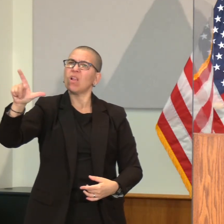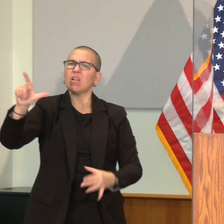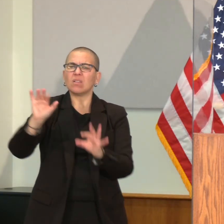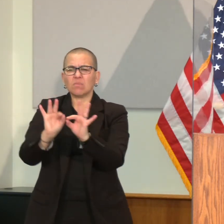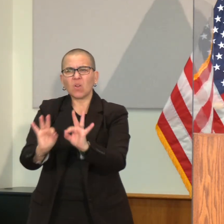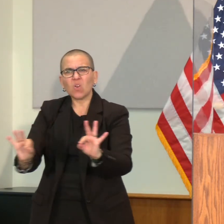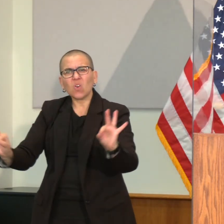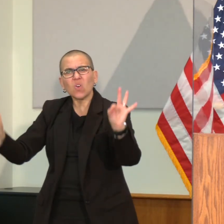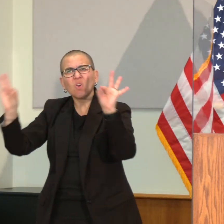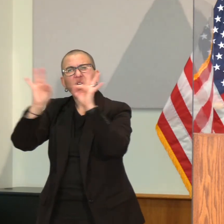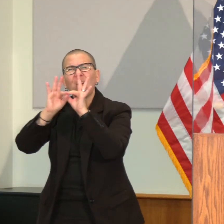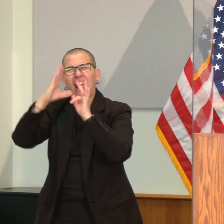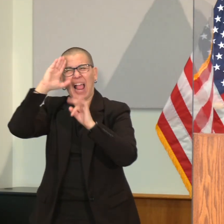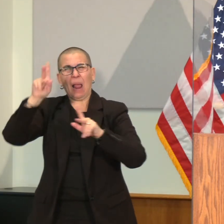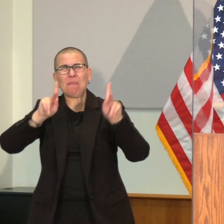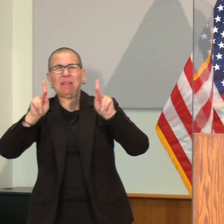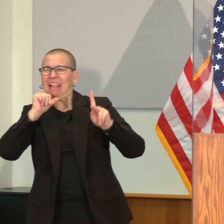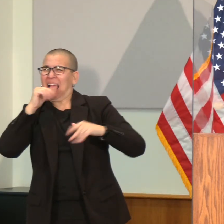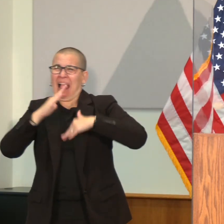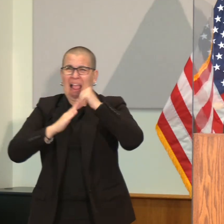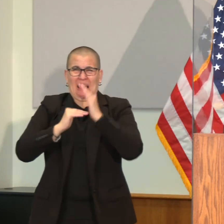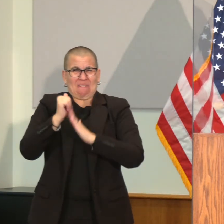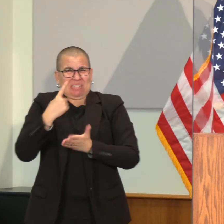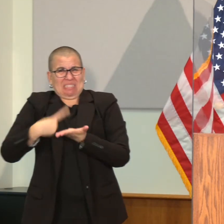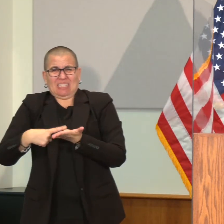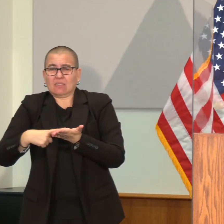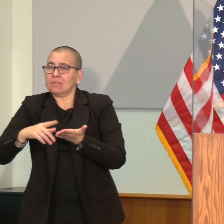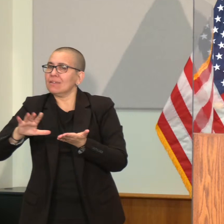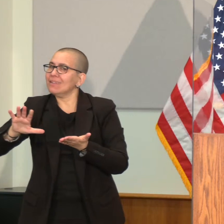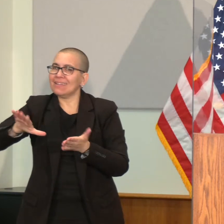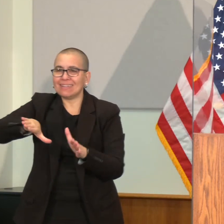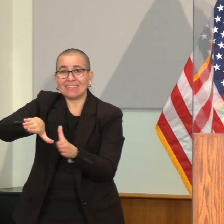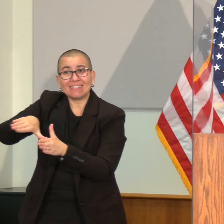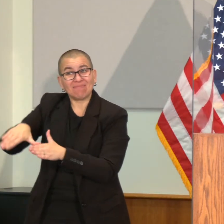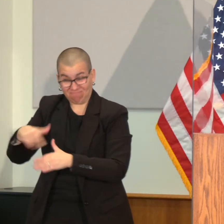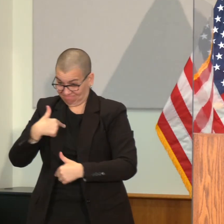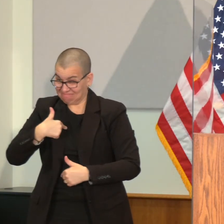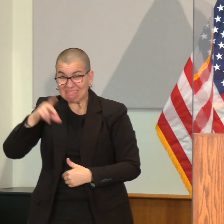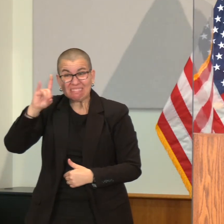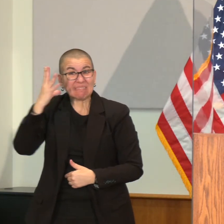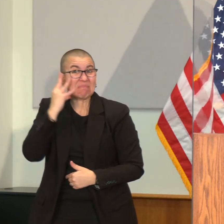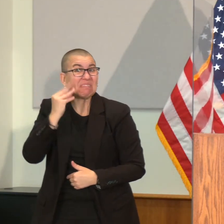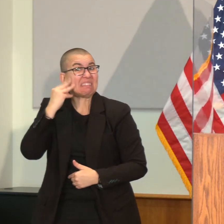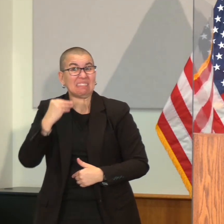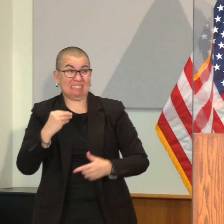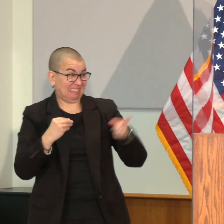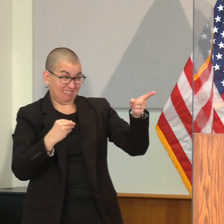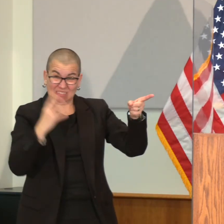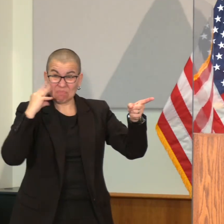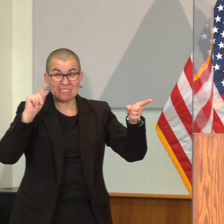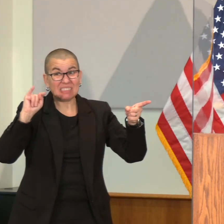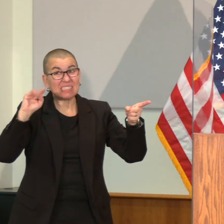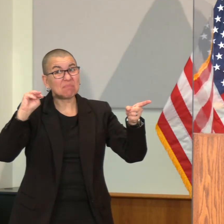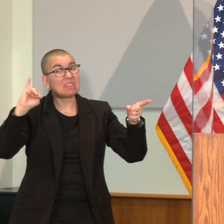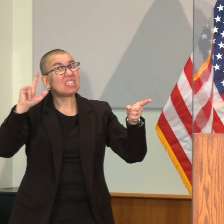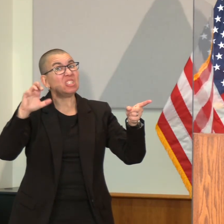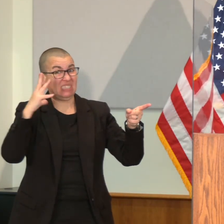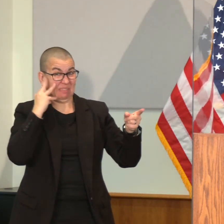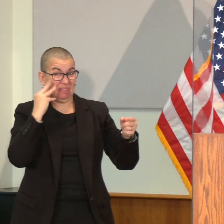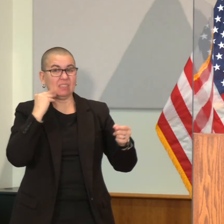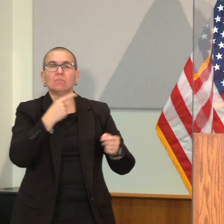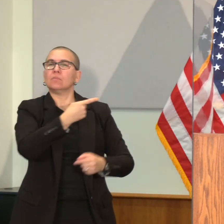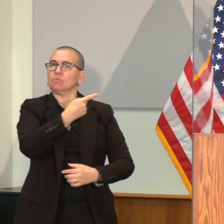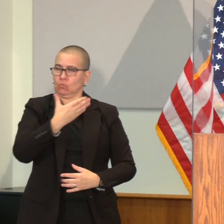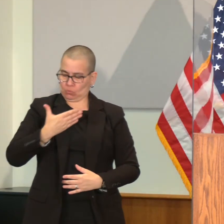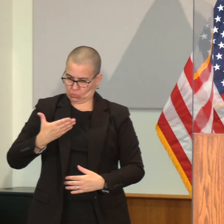comfort zone, including myself, including the folks who are here. Representative Miller is modeling that today, and will speak his heart and